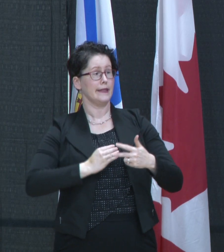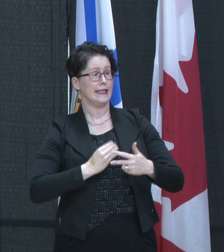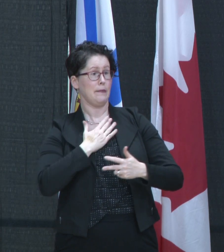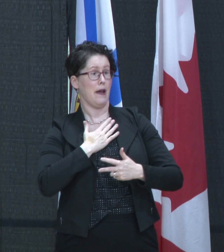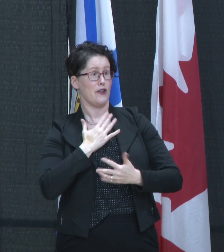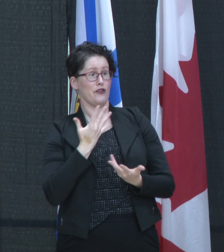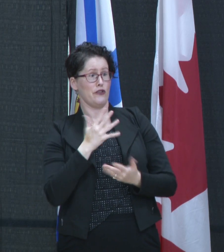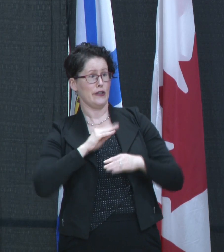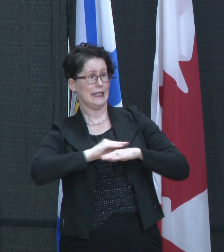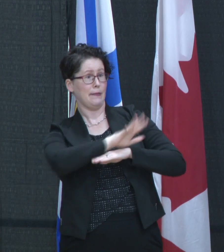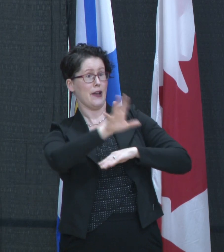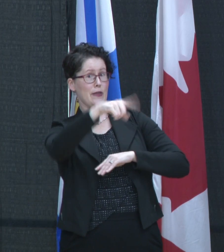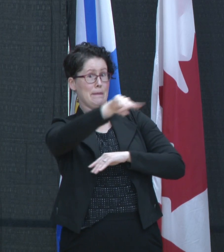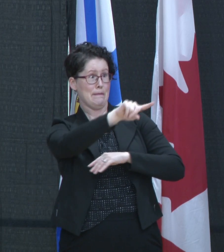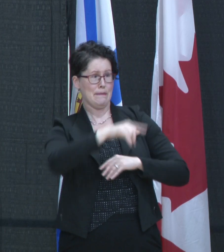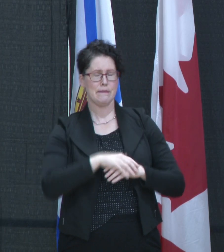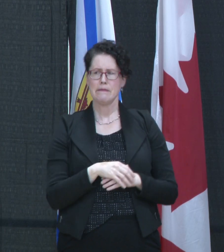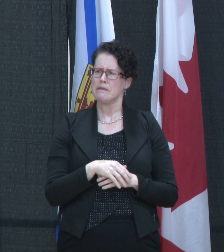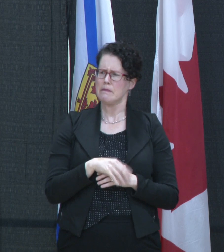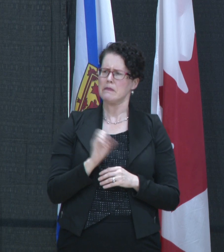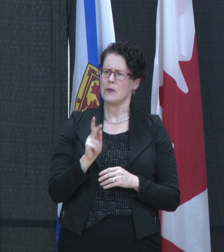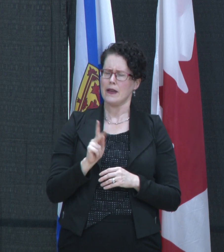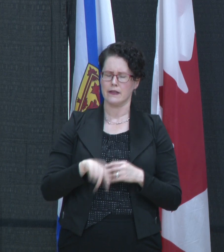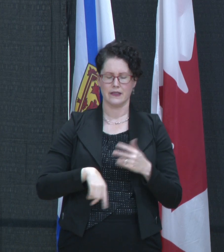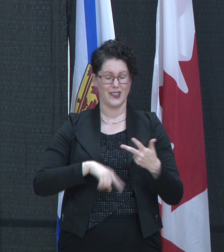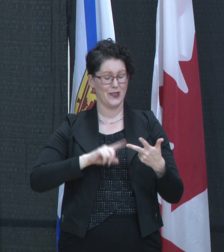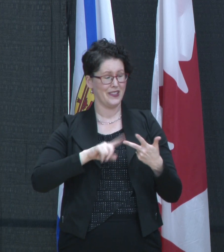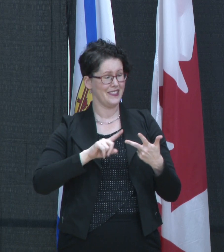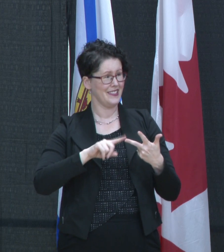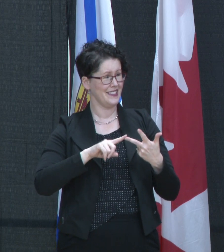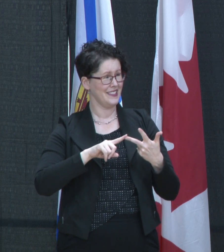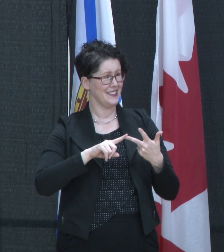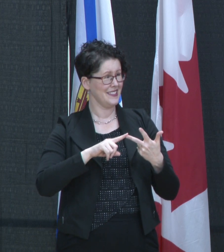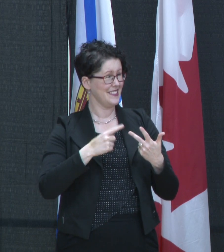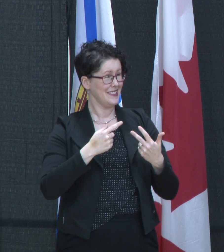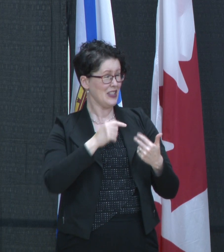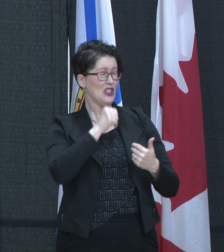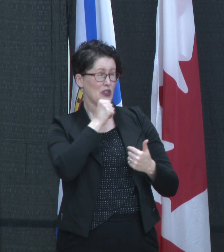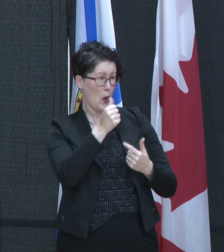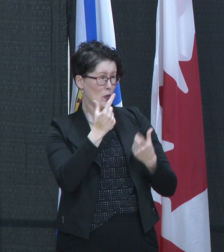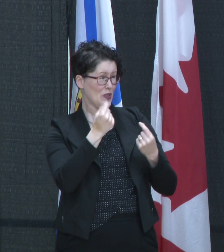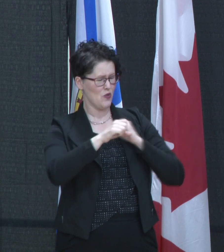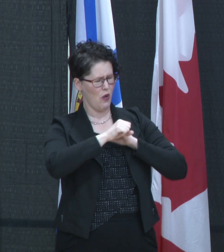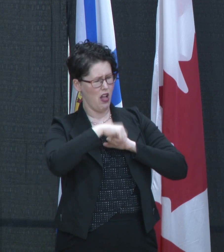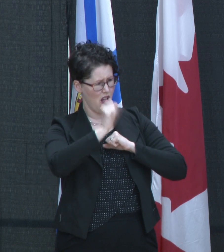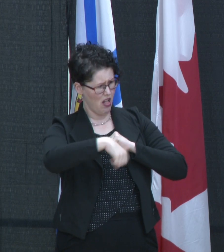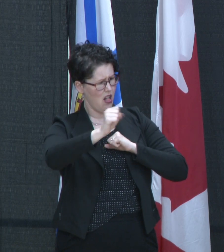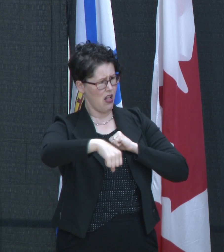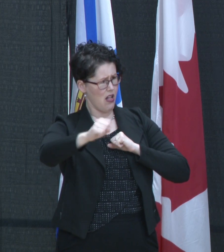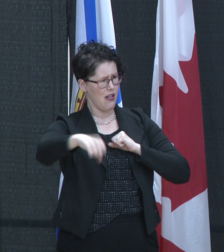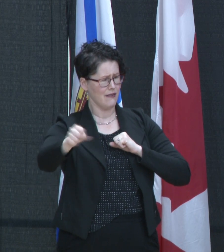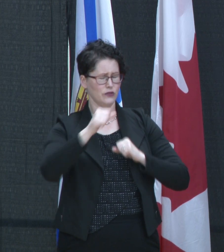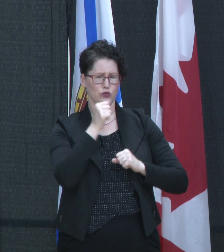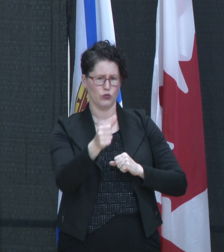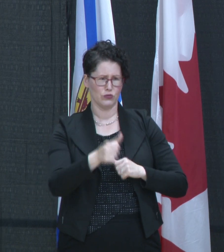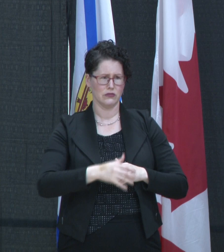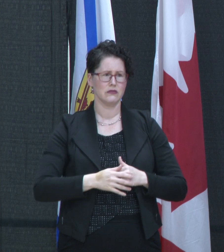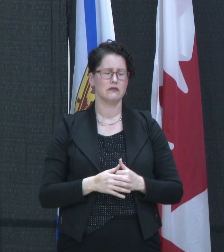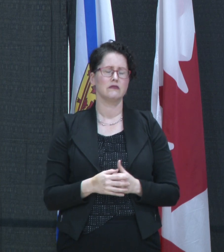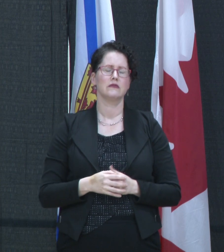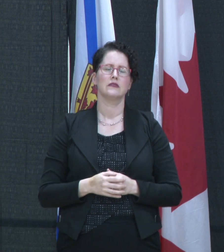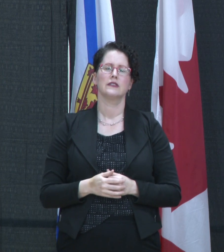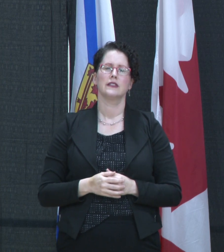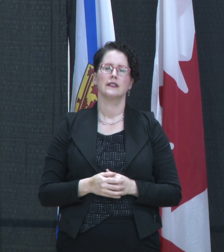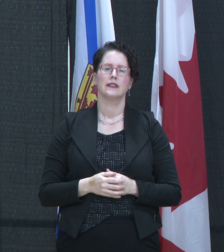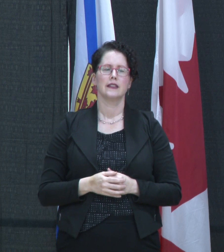inspiring. Okay. But he said, the last thing they want to hear is you going on and on and on. So